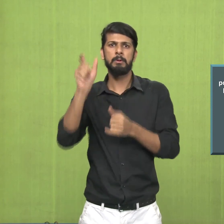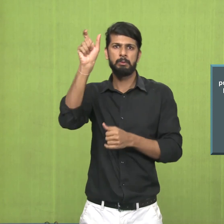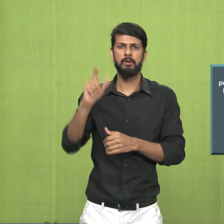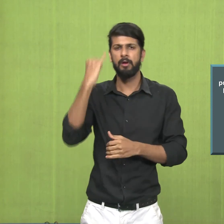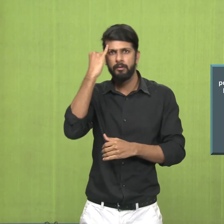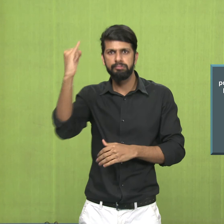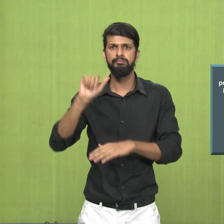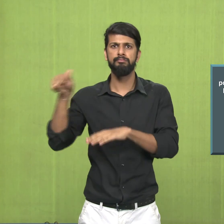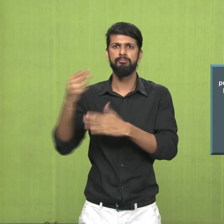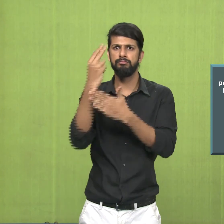Picasso.